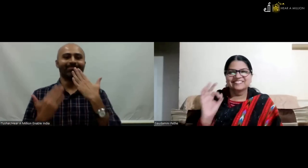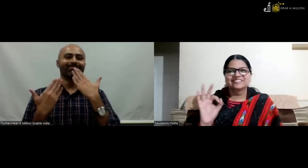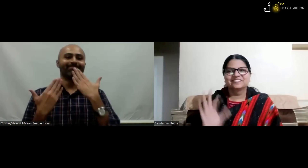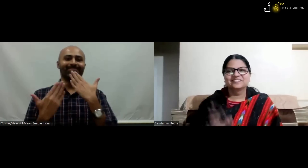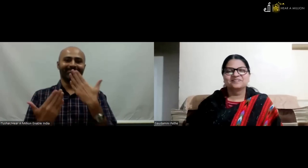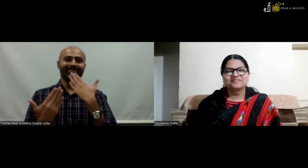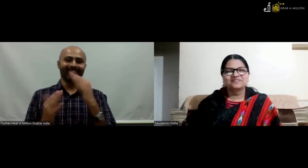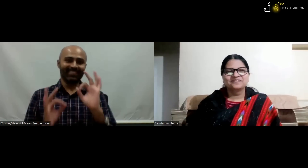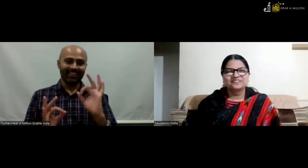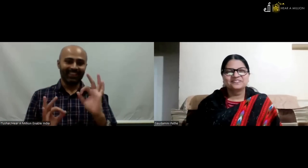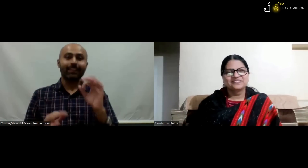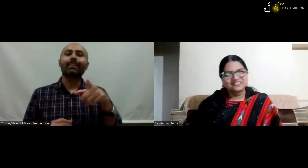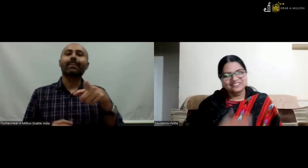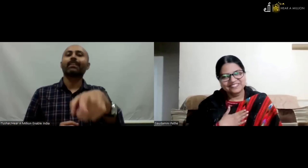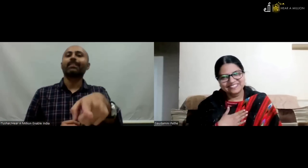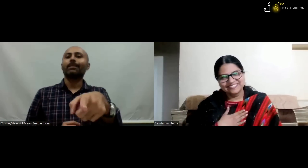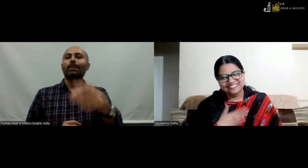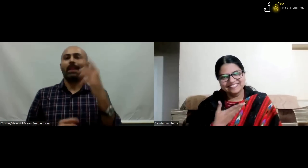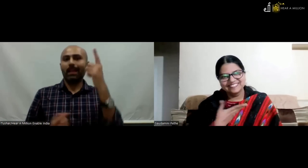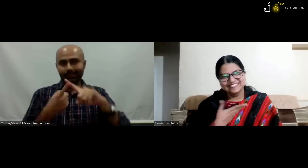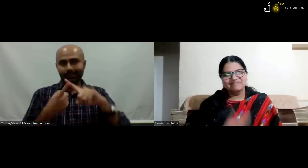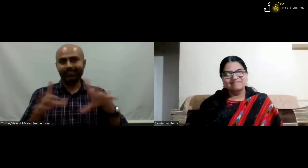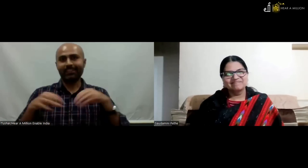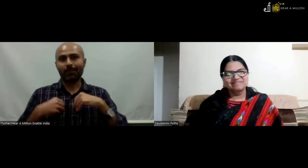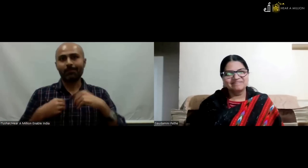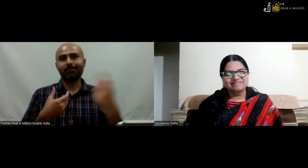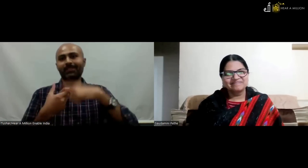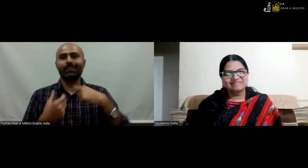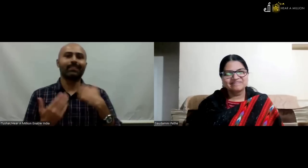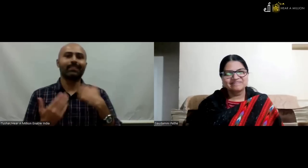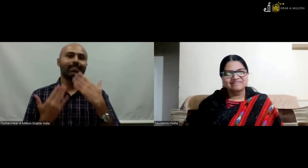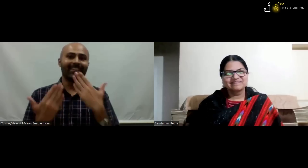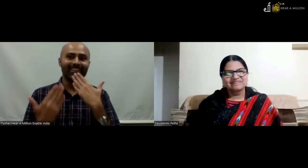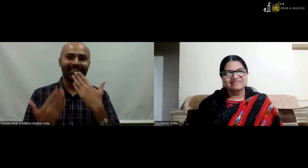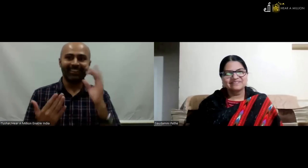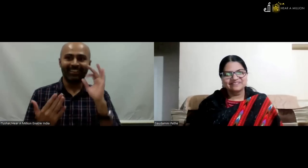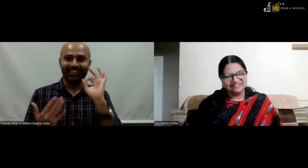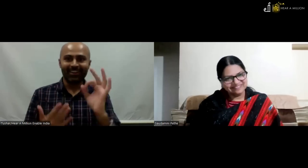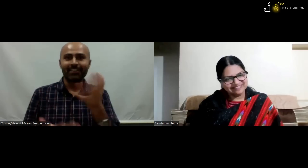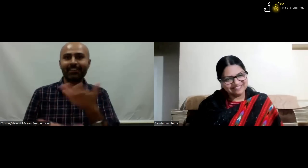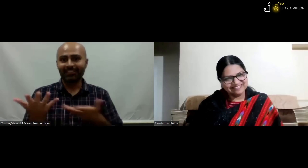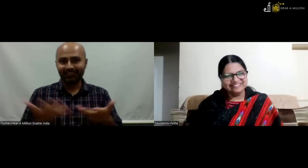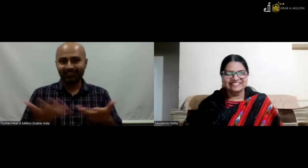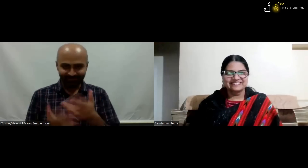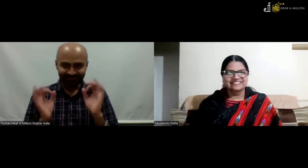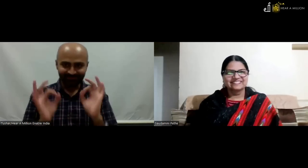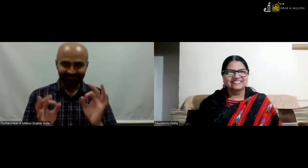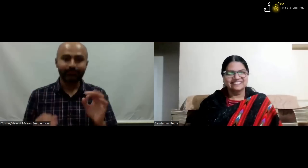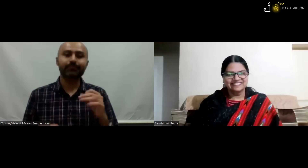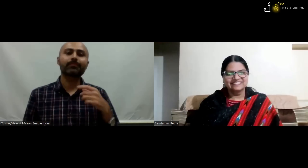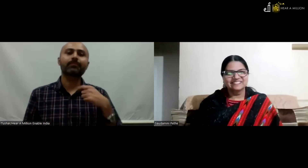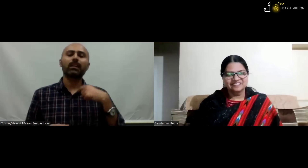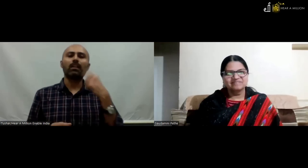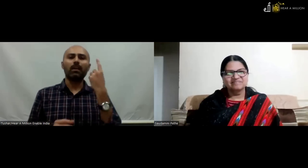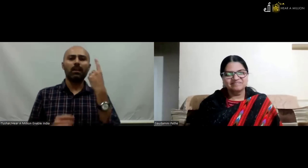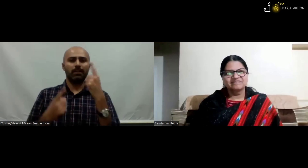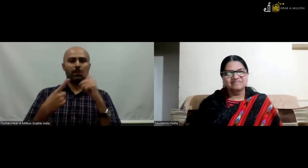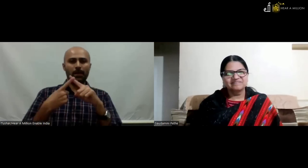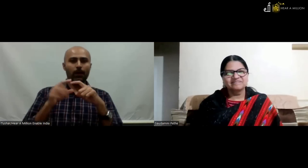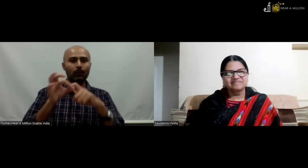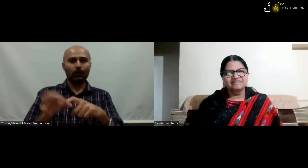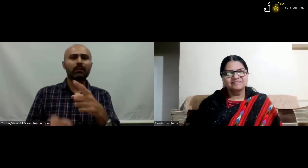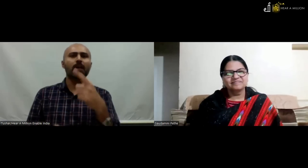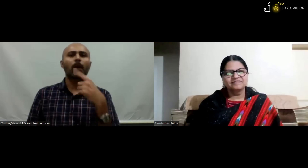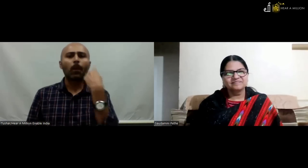Hi. Hello. Thank you, Sudamini. Thank you so much. You're welcome. Thank you for accepting our request and joining our